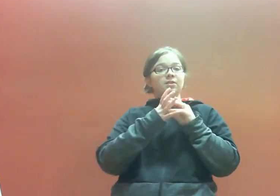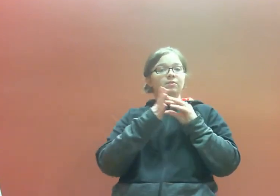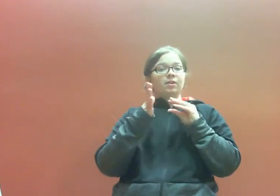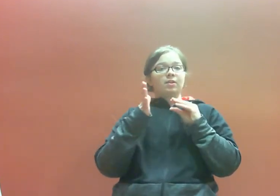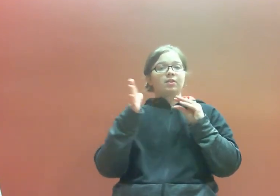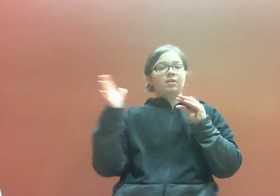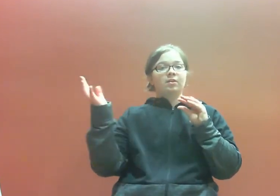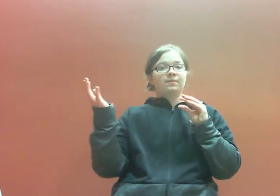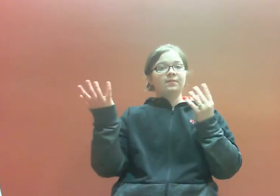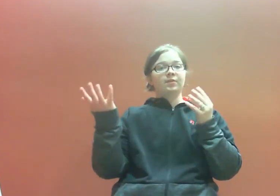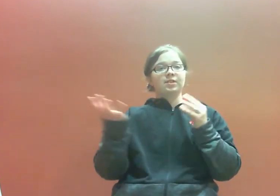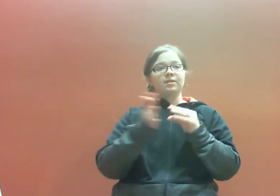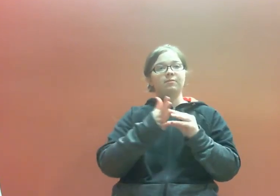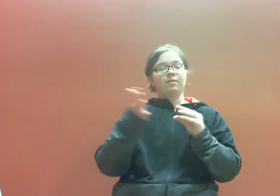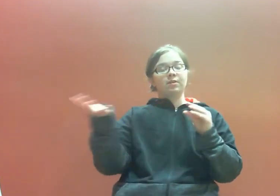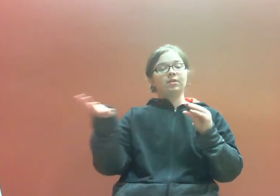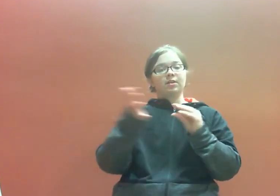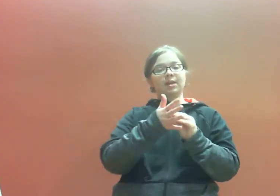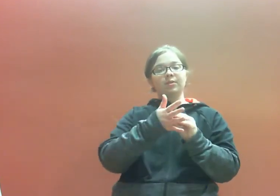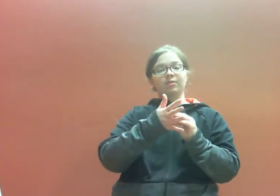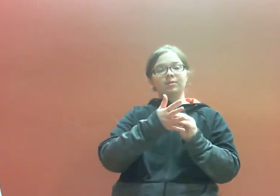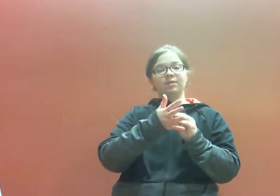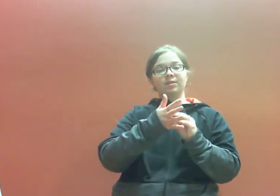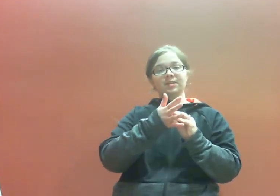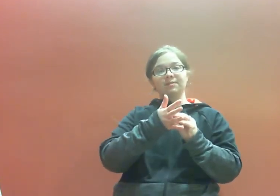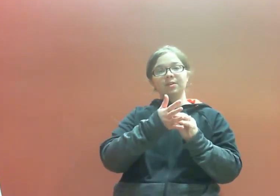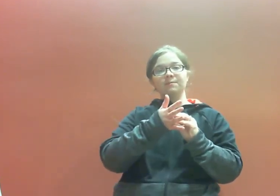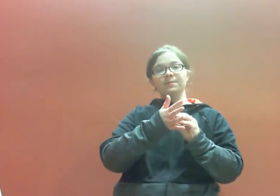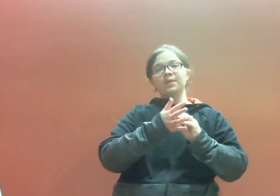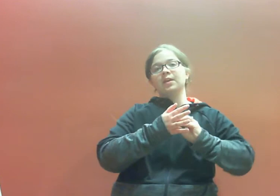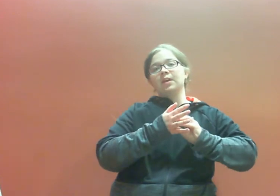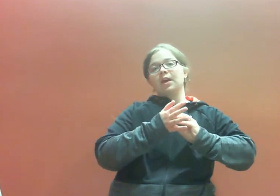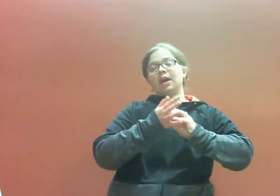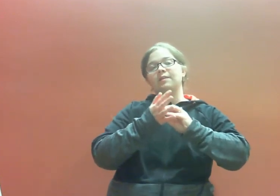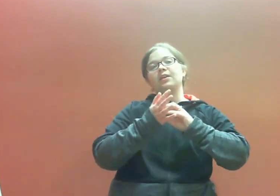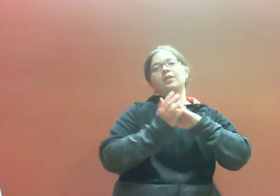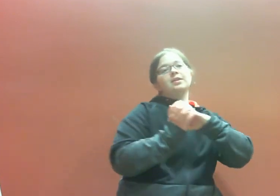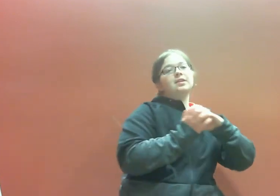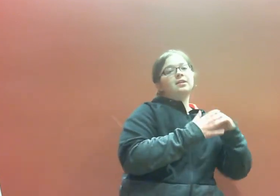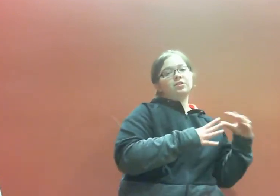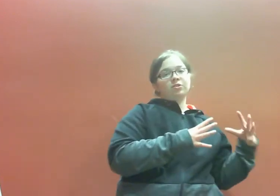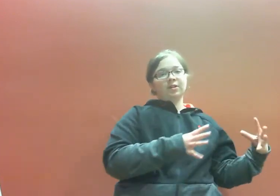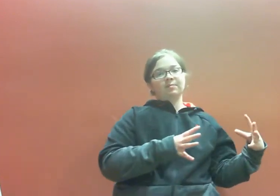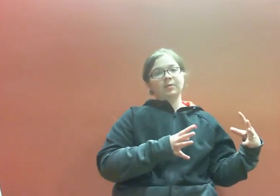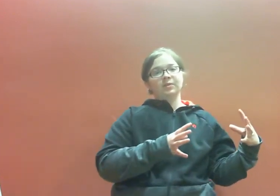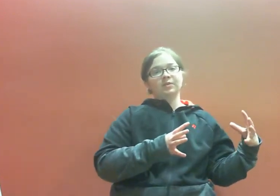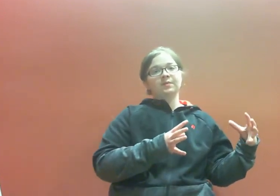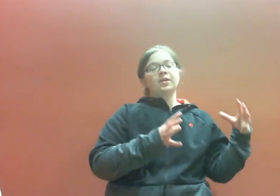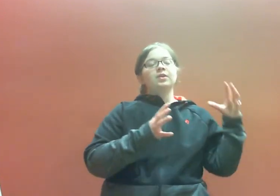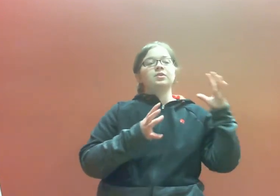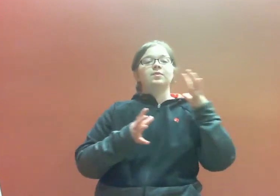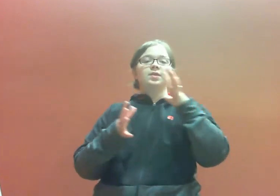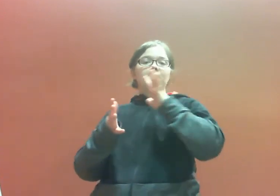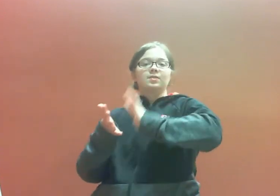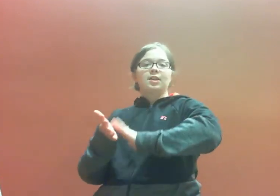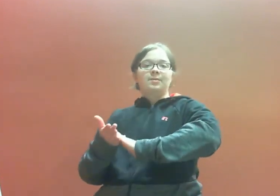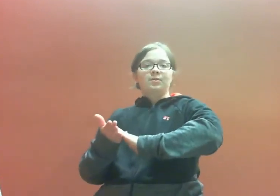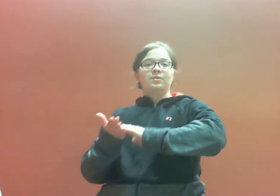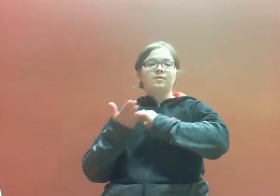with the chemicals they're receiving, and that creates an electrical impulse. So once those chemicals from the